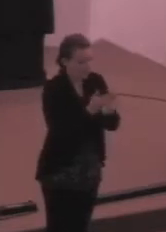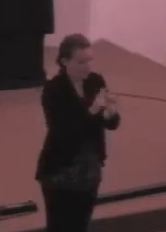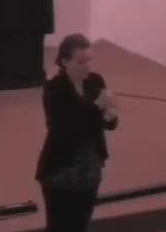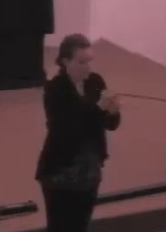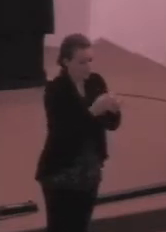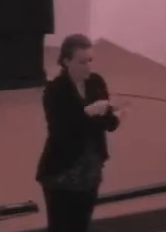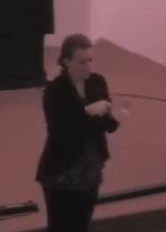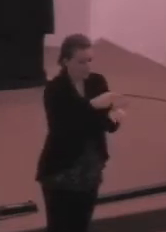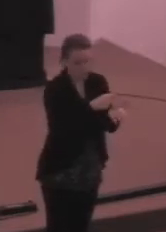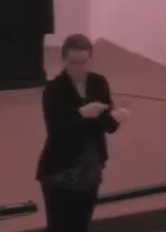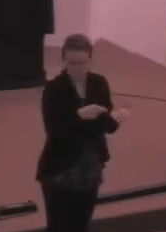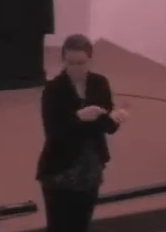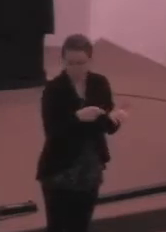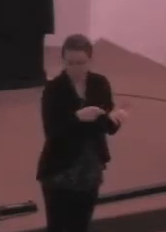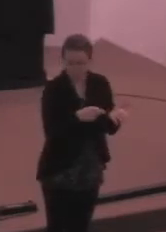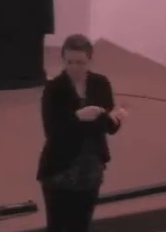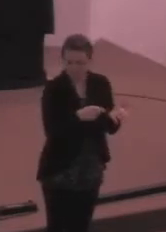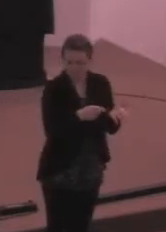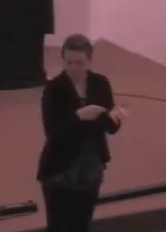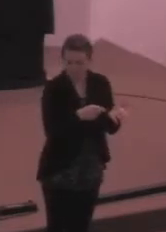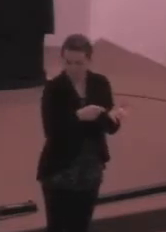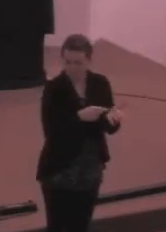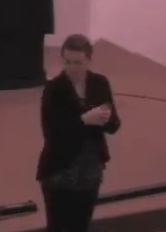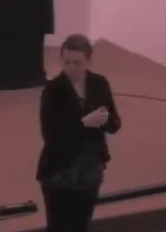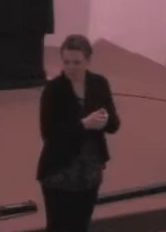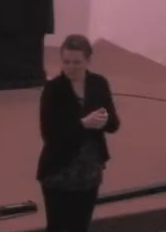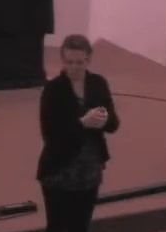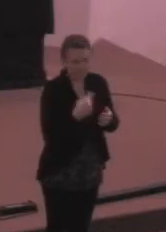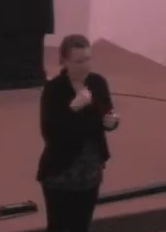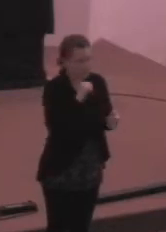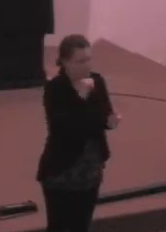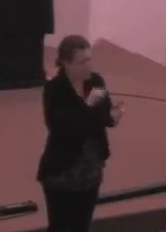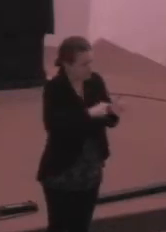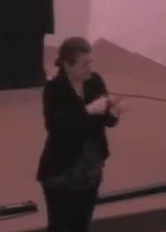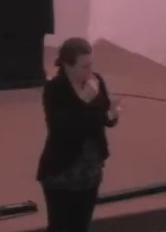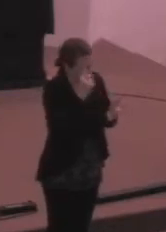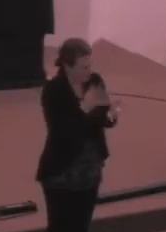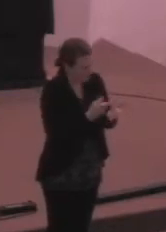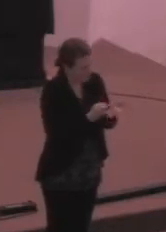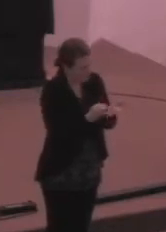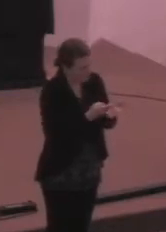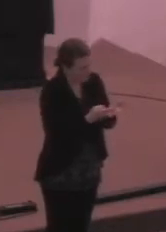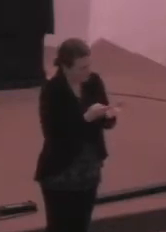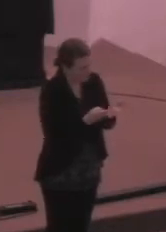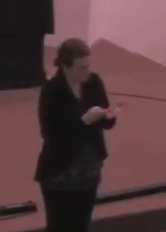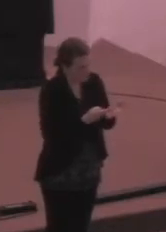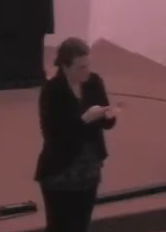you real quick. We're not going to start it for a couple weeks. We're going to be starting Killing Kryptonite.